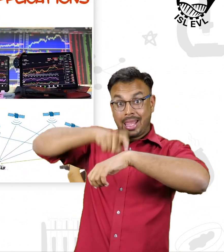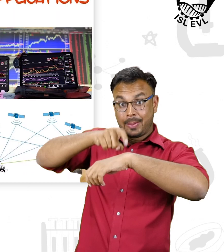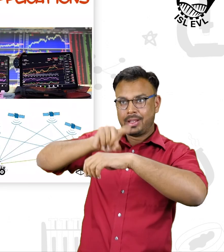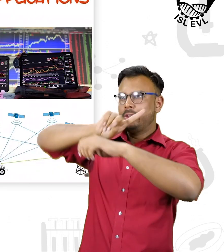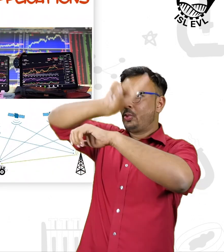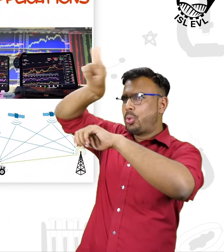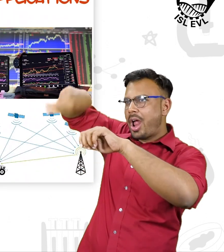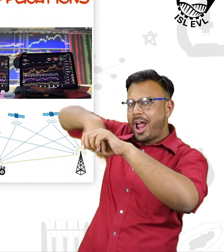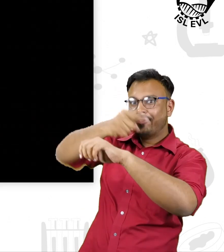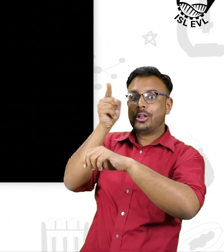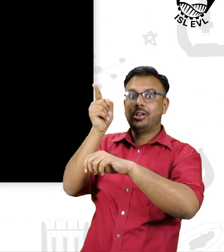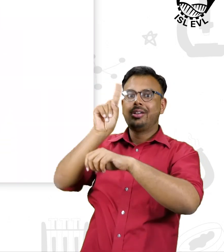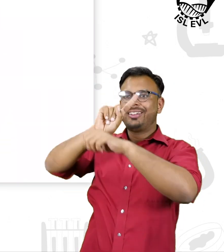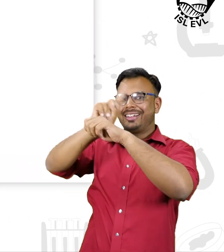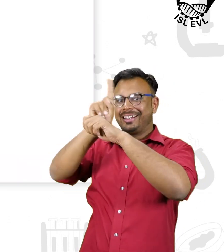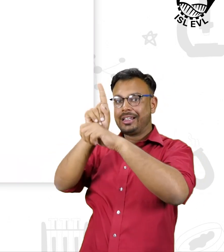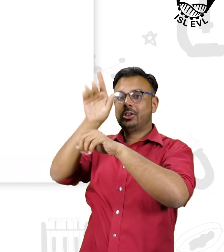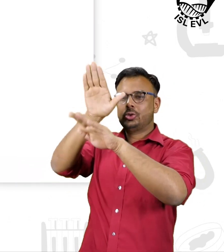clock.